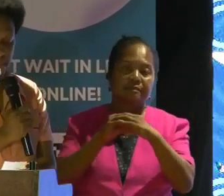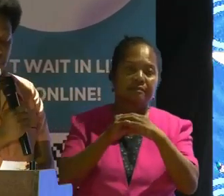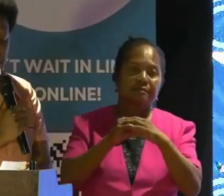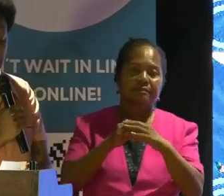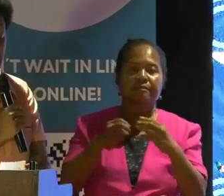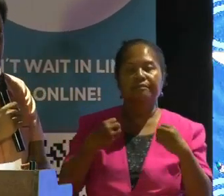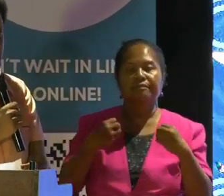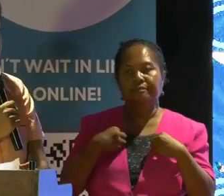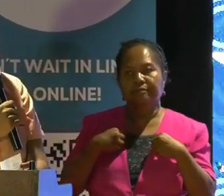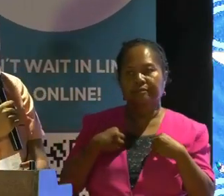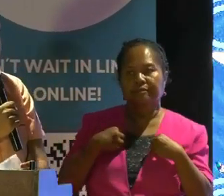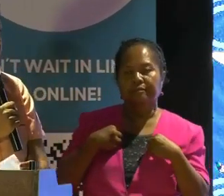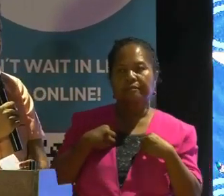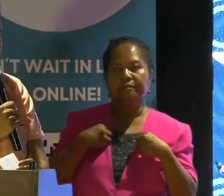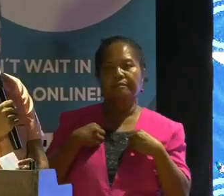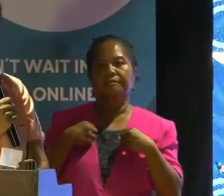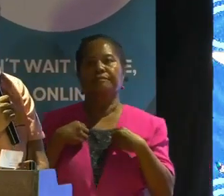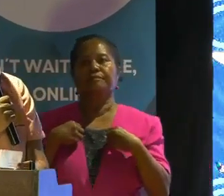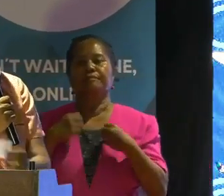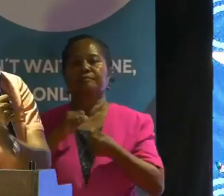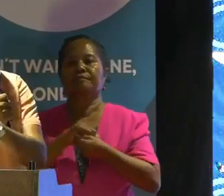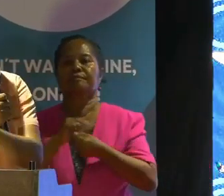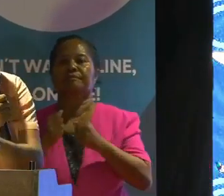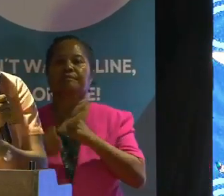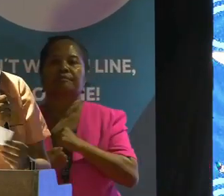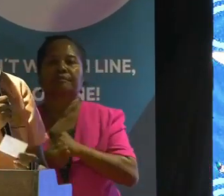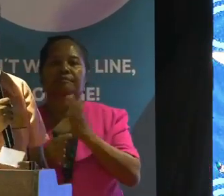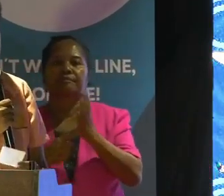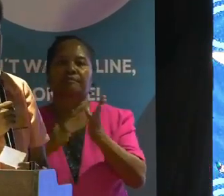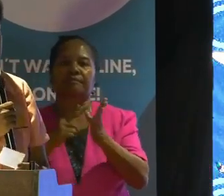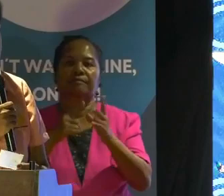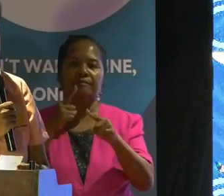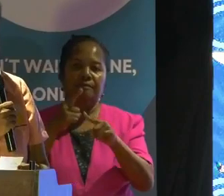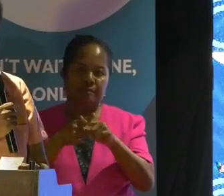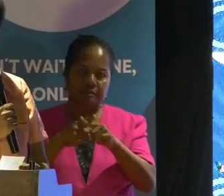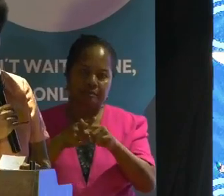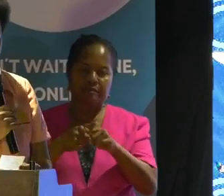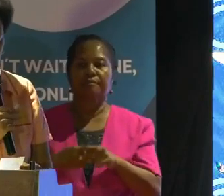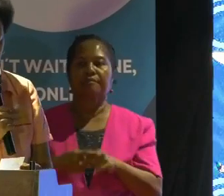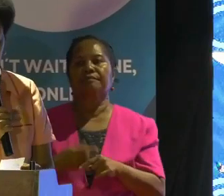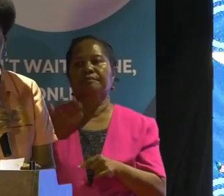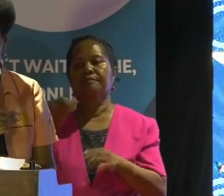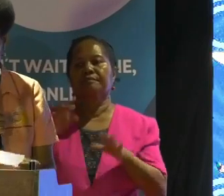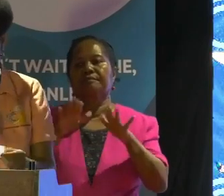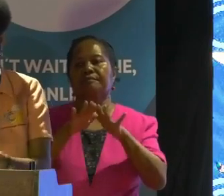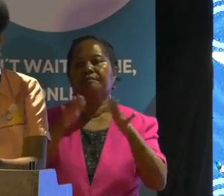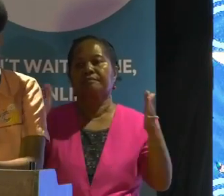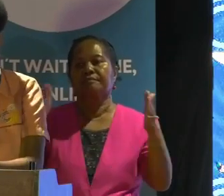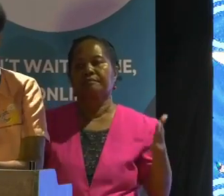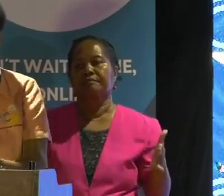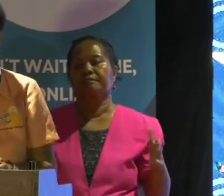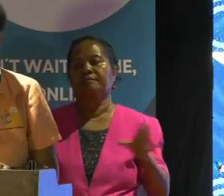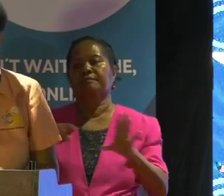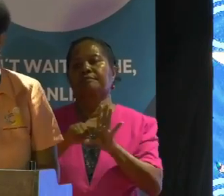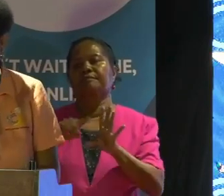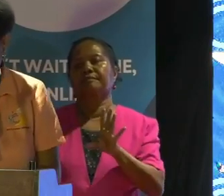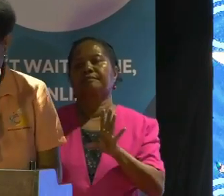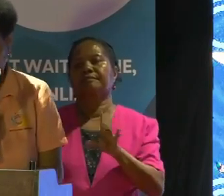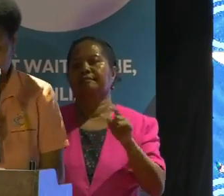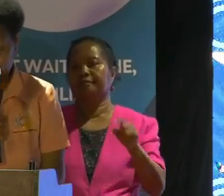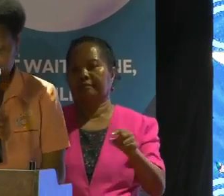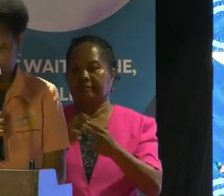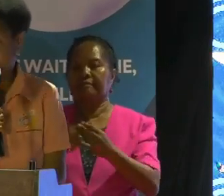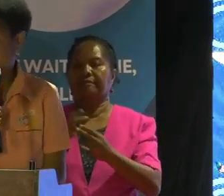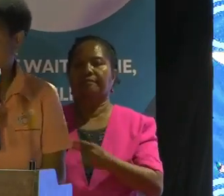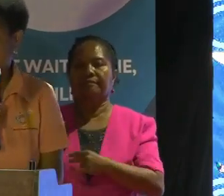business consultants acting as a tax agent, so also set up booth outside. You may acknowledge him, all staff want them, you may, and